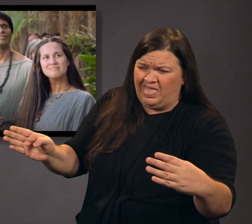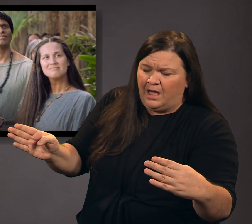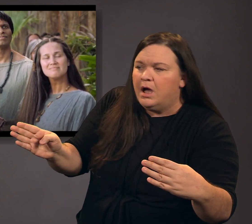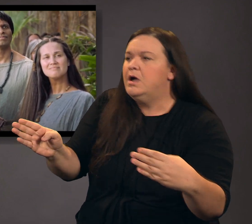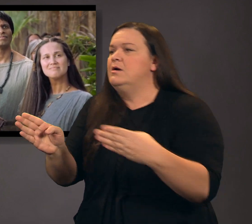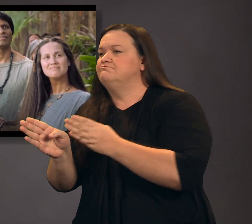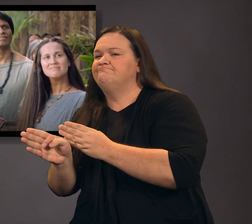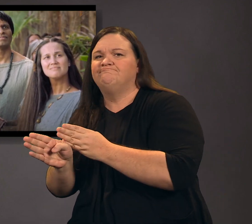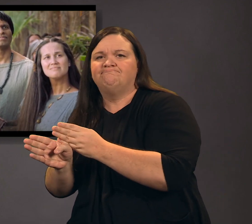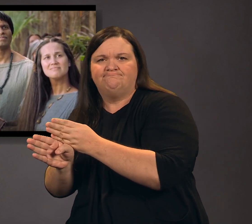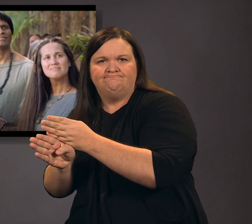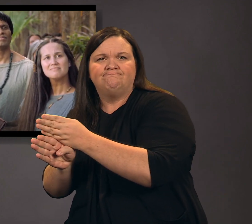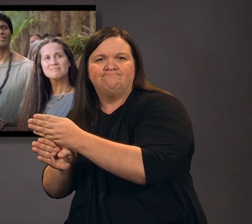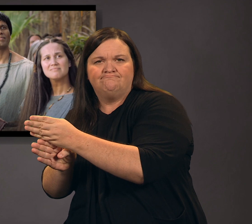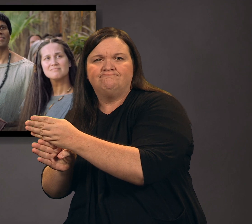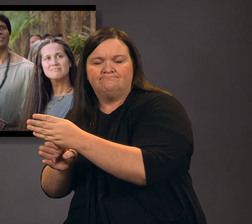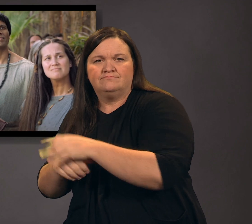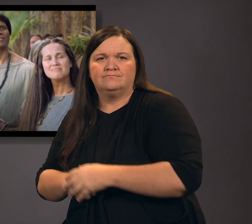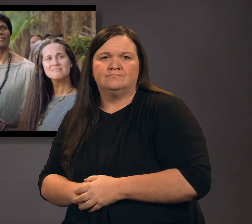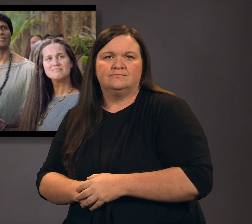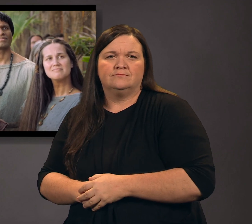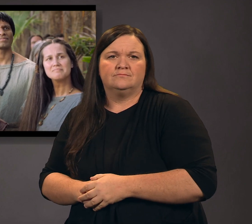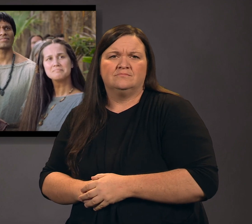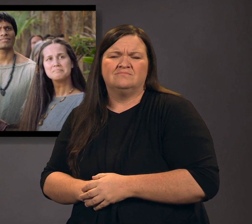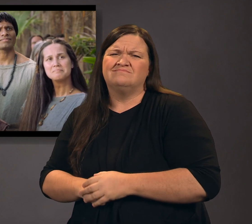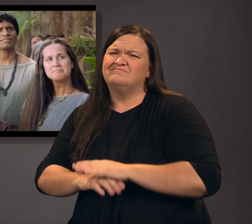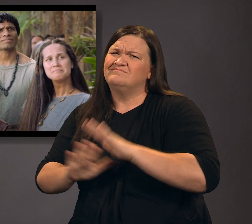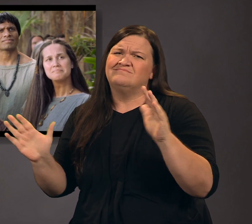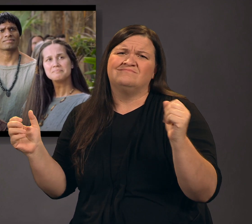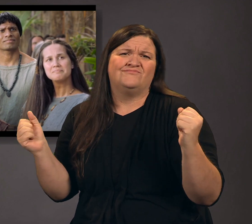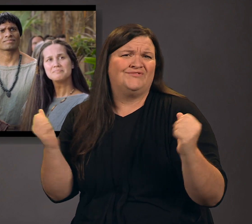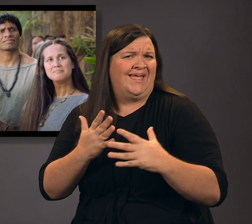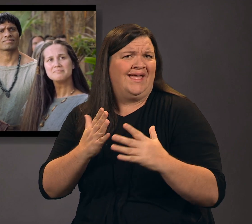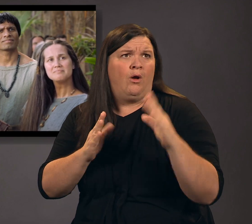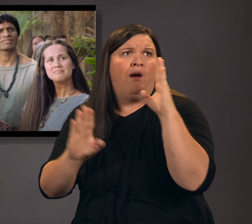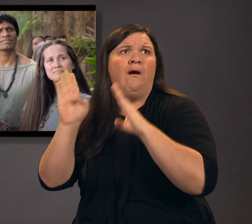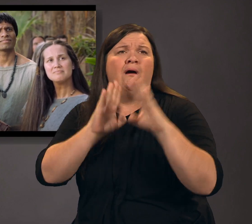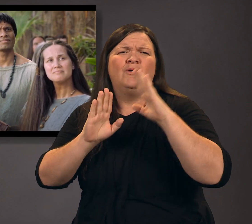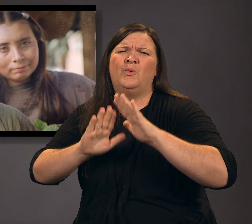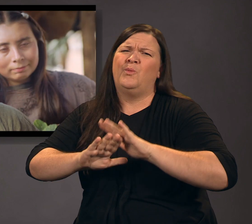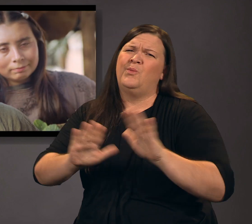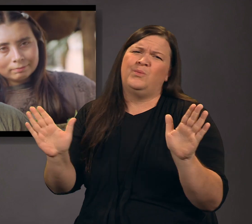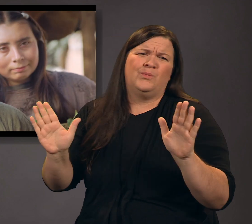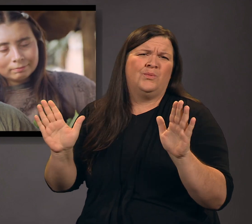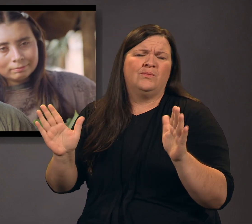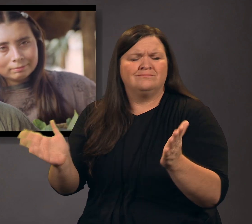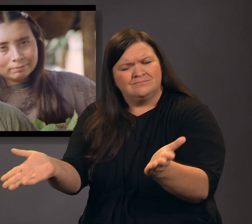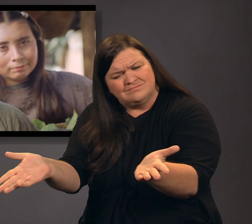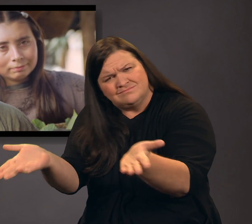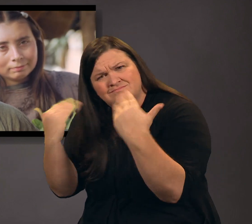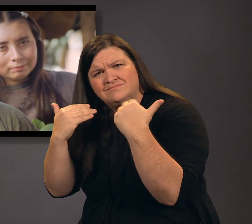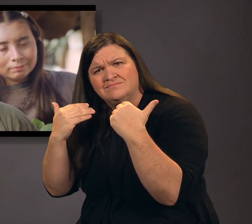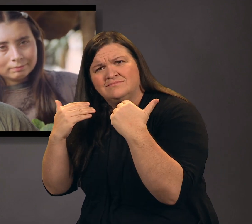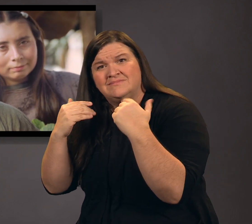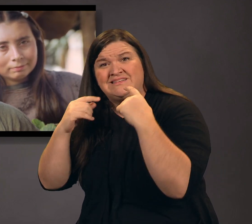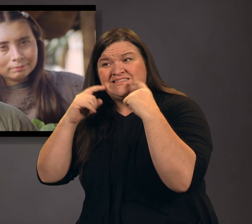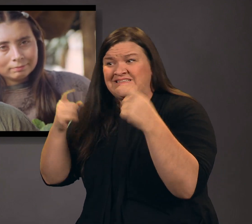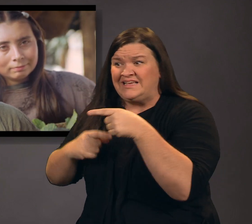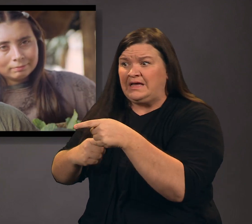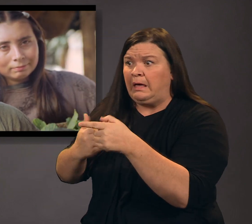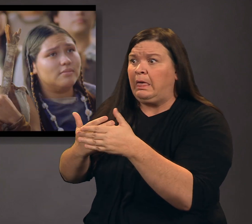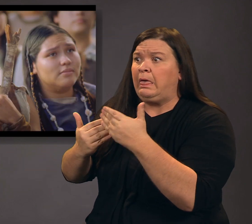not, and lay aside every sin which easily doth beset you, and show unto your God